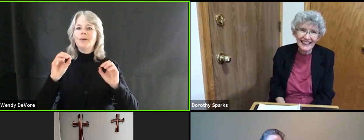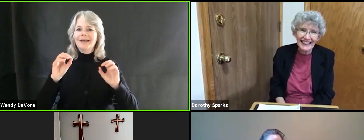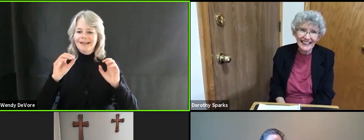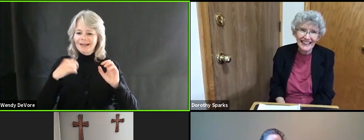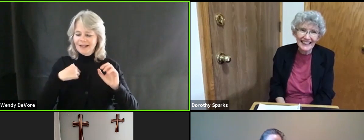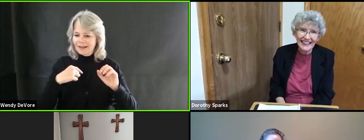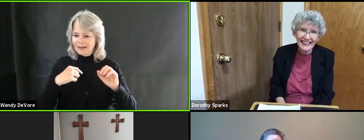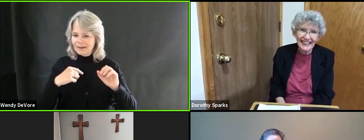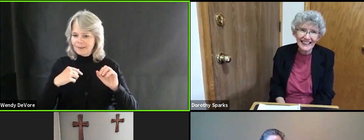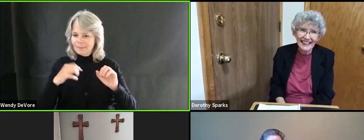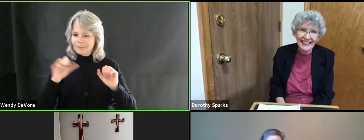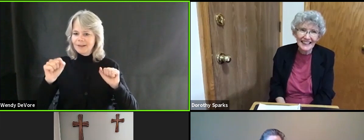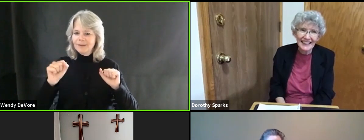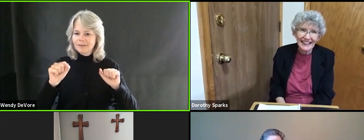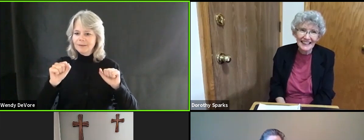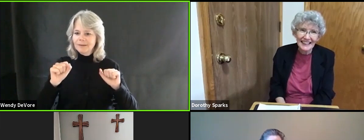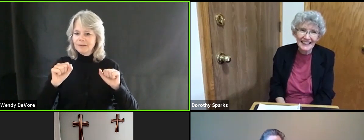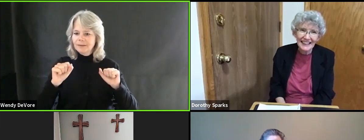So,